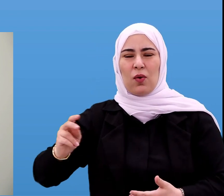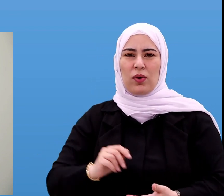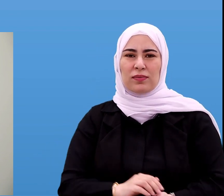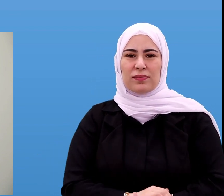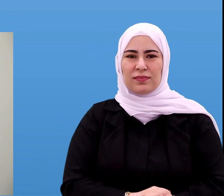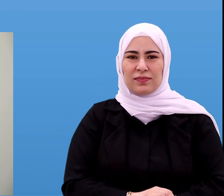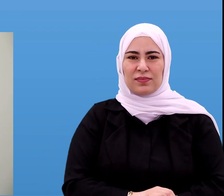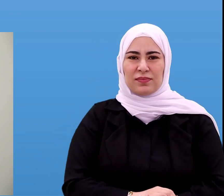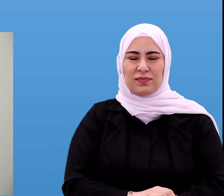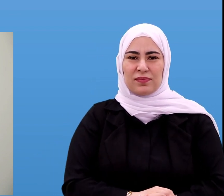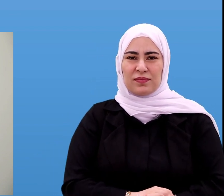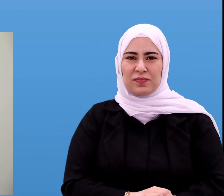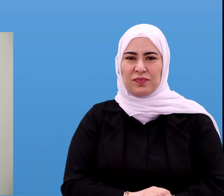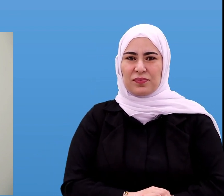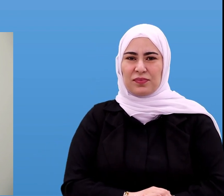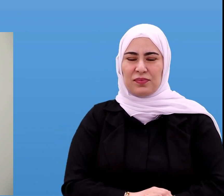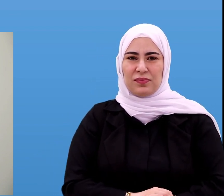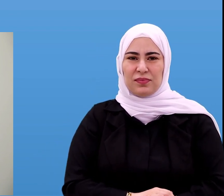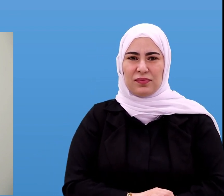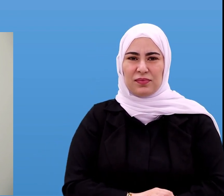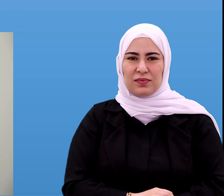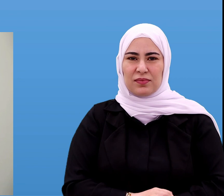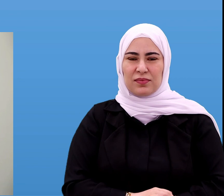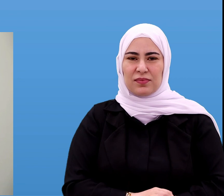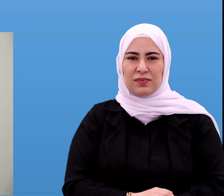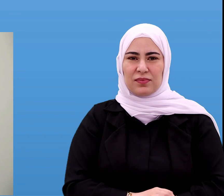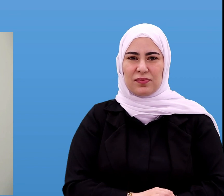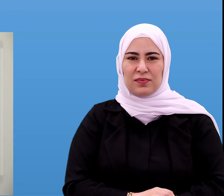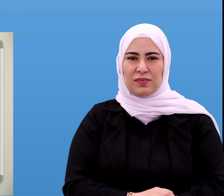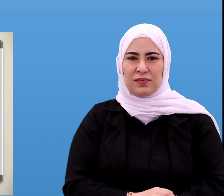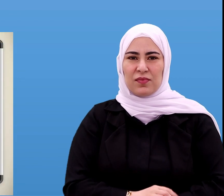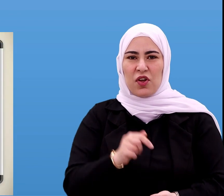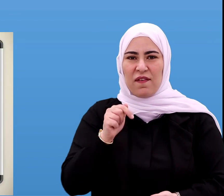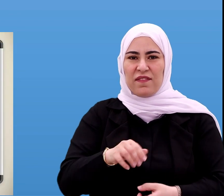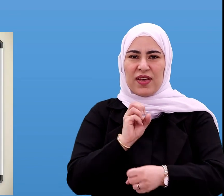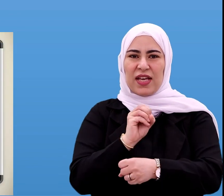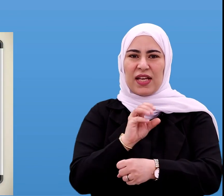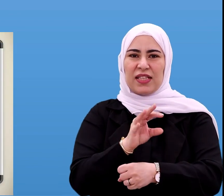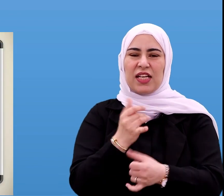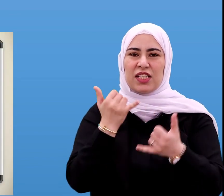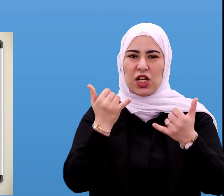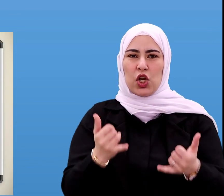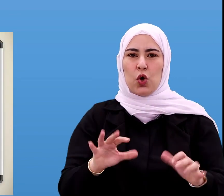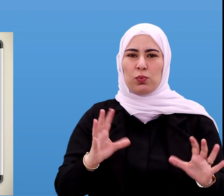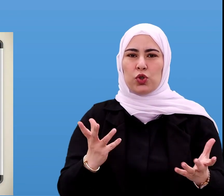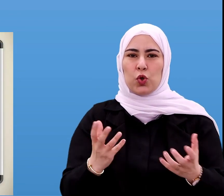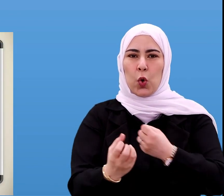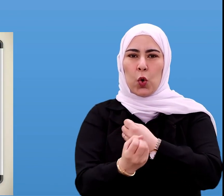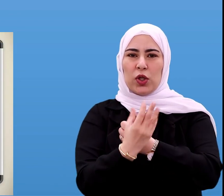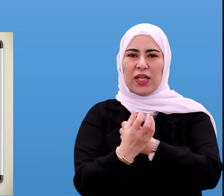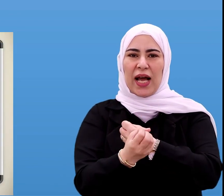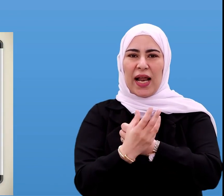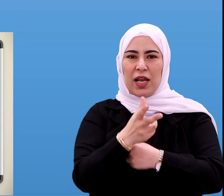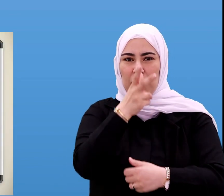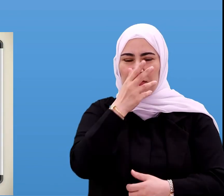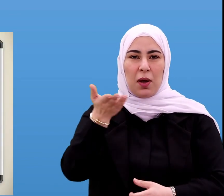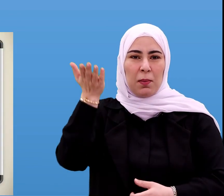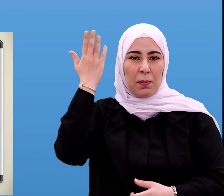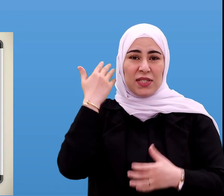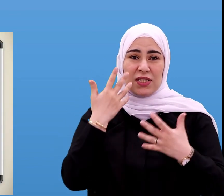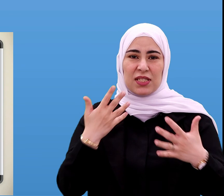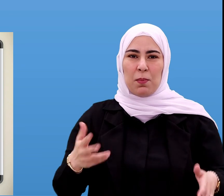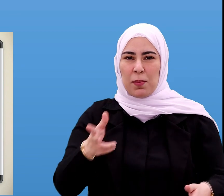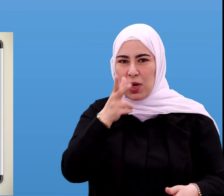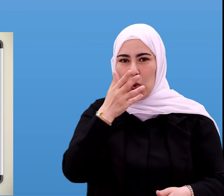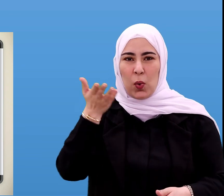will say what you would say in that situation. In this episode, we learned the past simple,